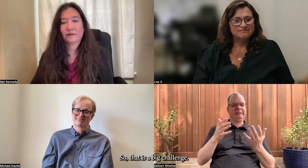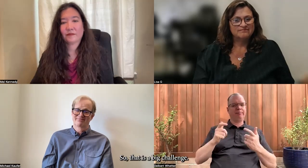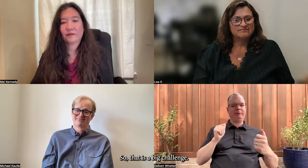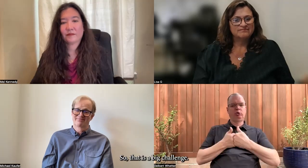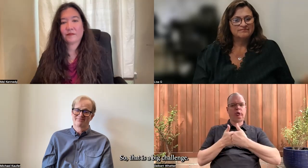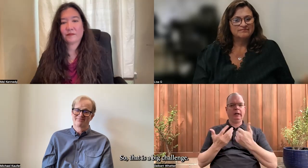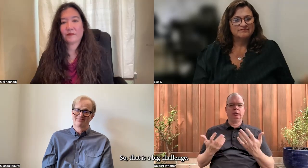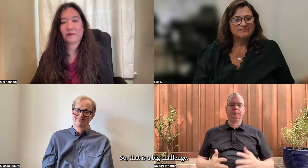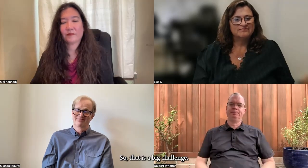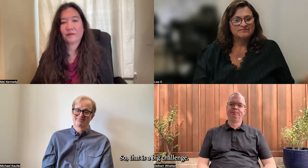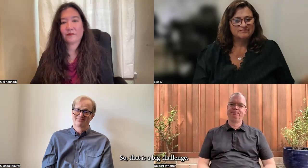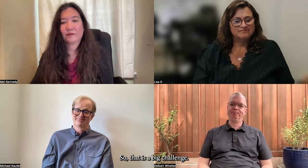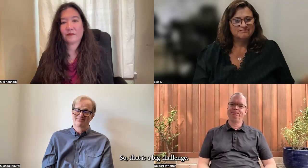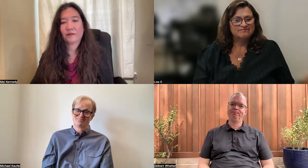So that's a big challenge.